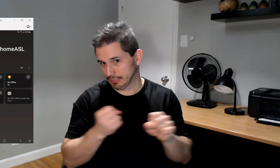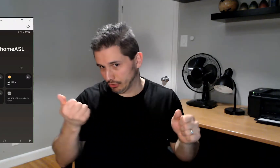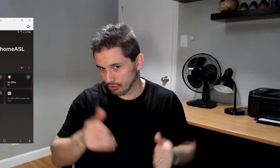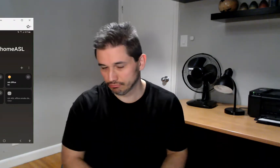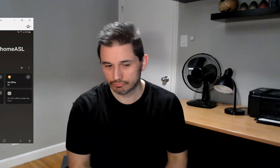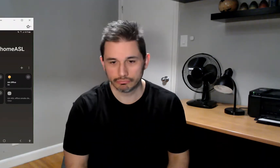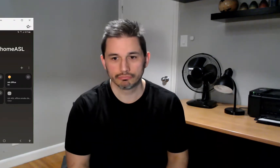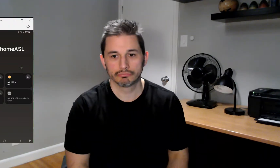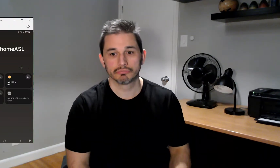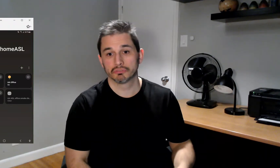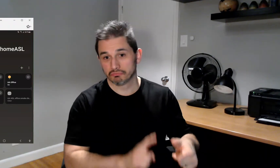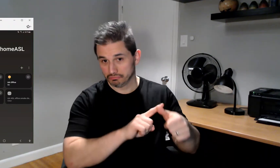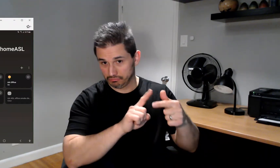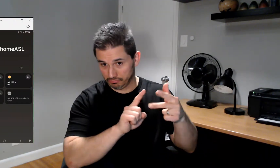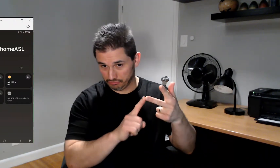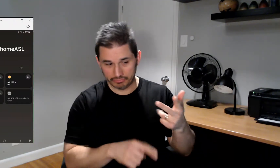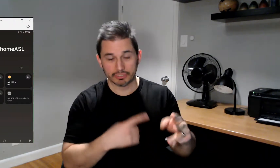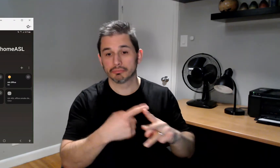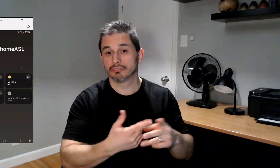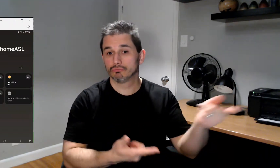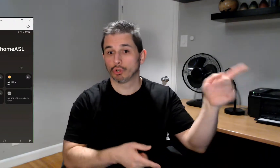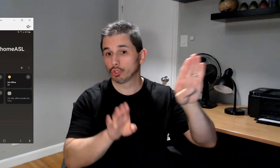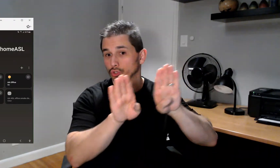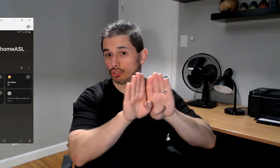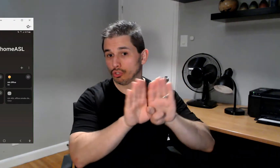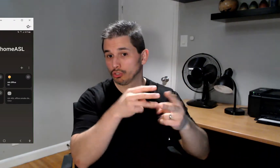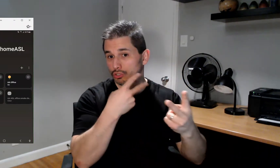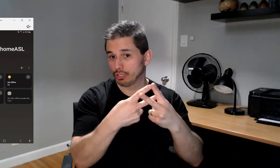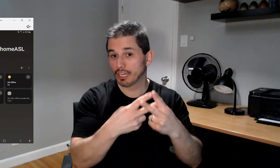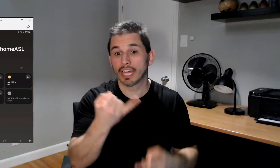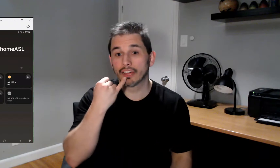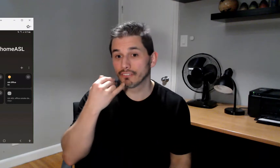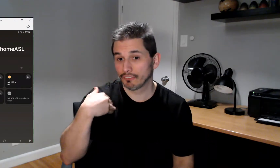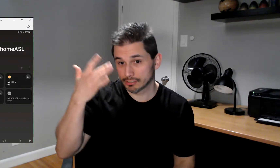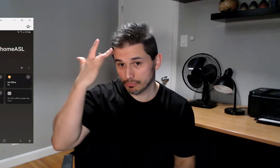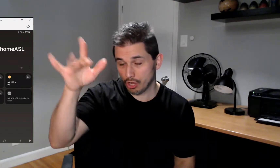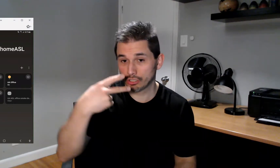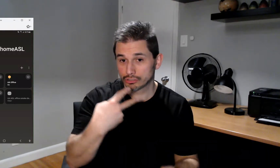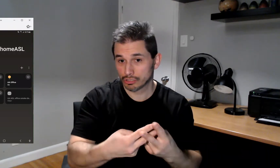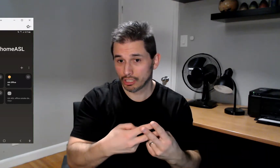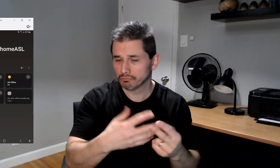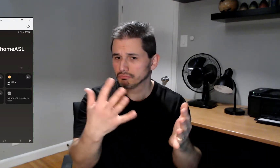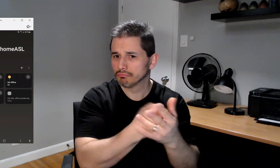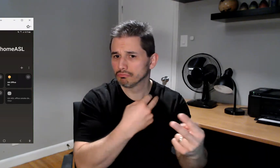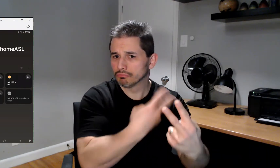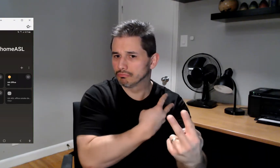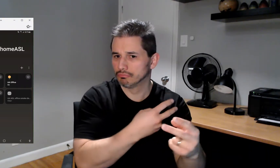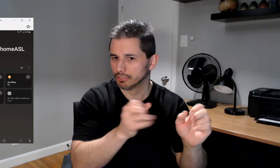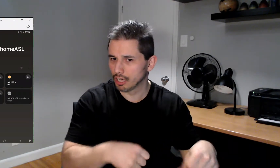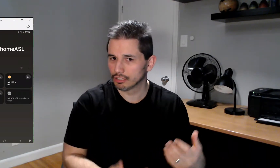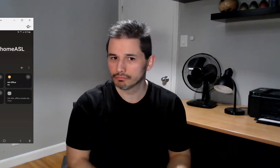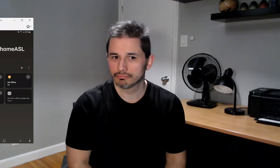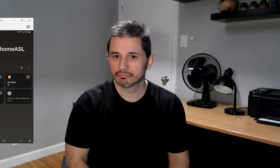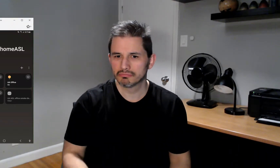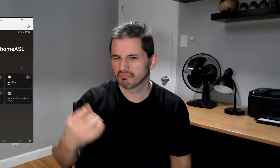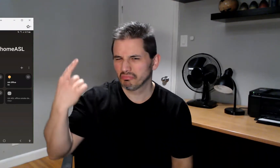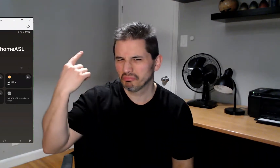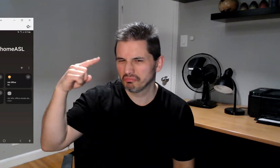whenever it senses fire to make it safer in your home. Also, if you have a smart lock on your door, it can